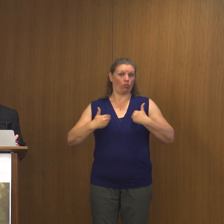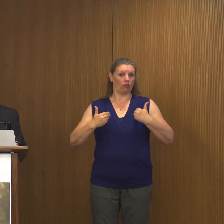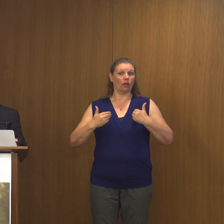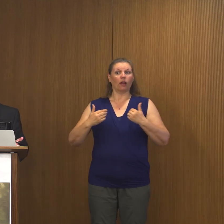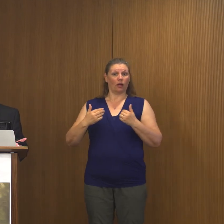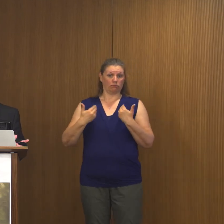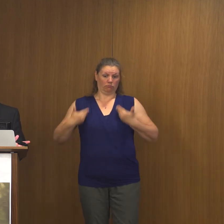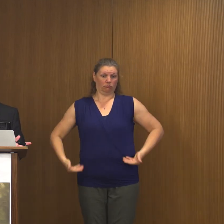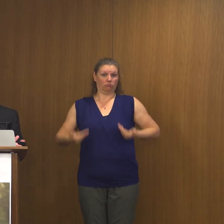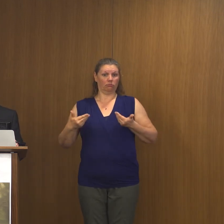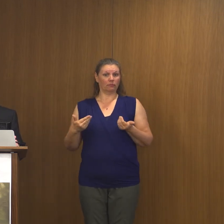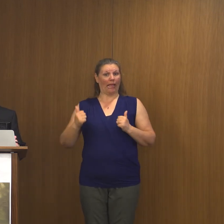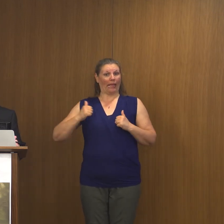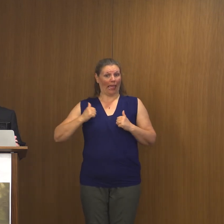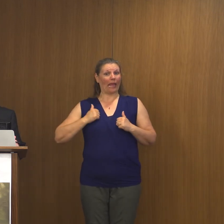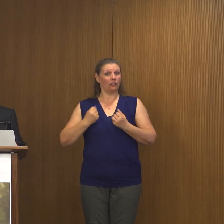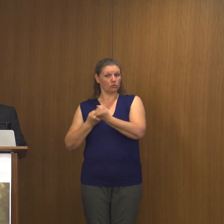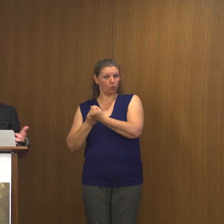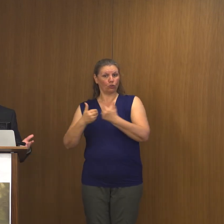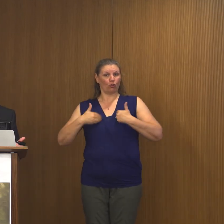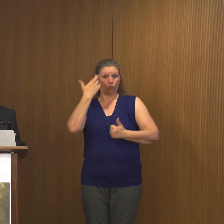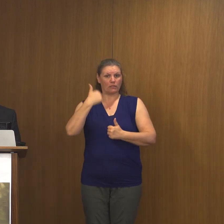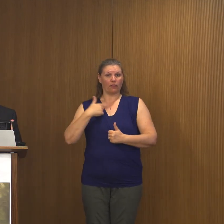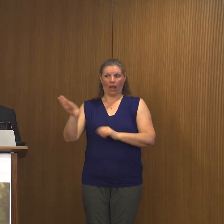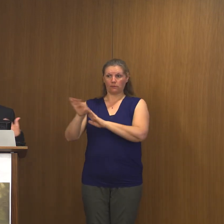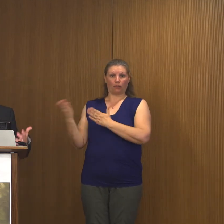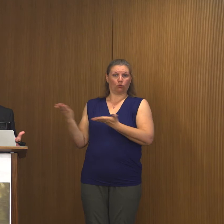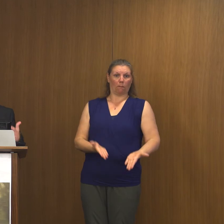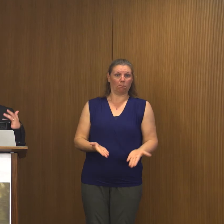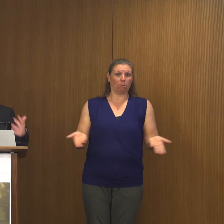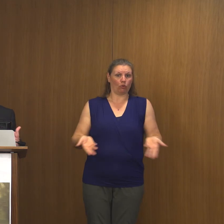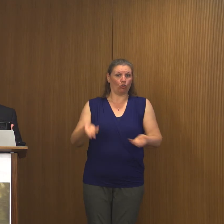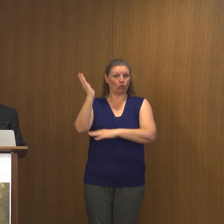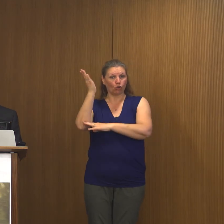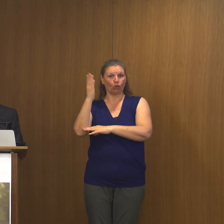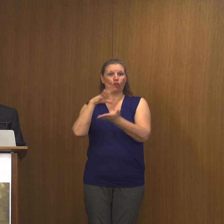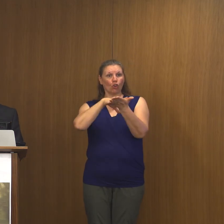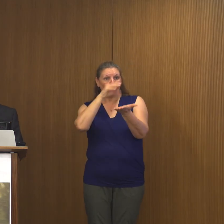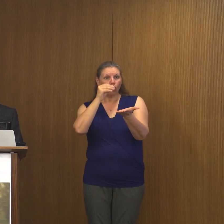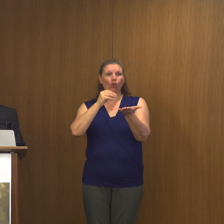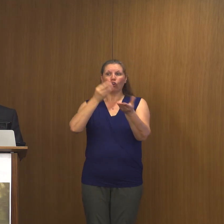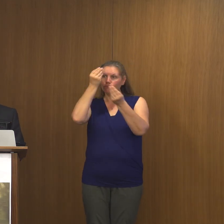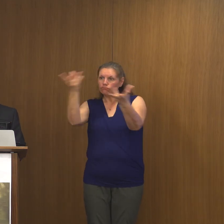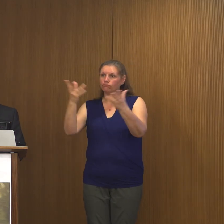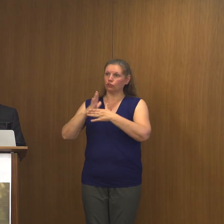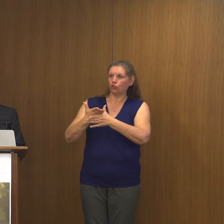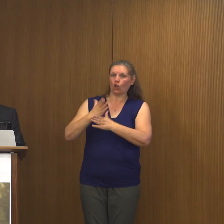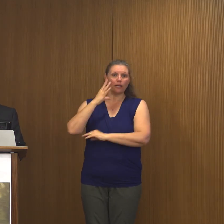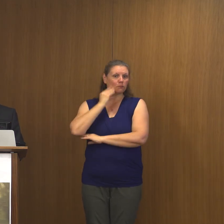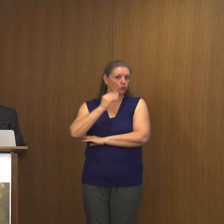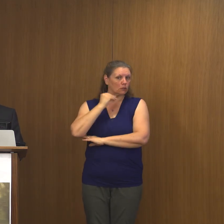there's value in bringing their youth to the UN and to hear what's happening, to learn and to engage and to speak and share